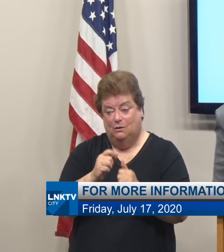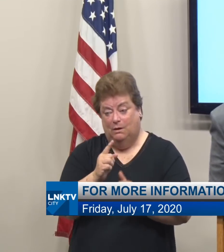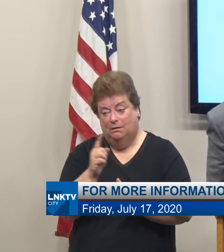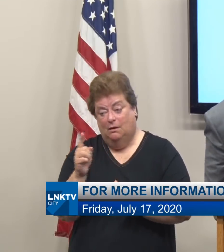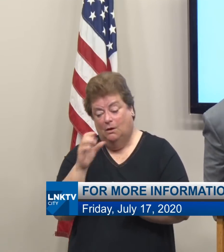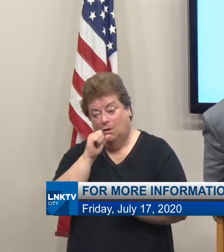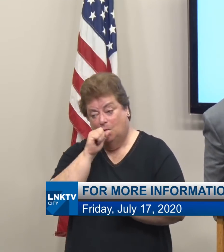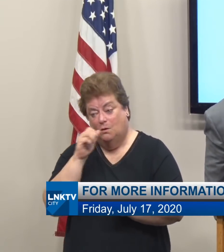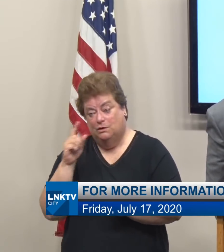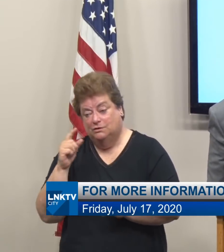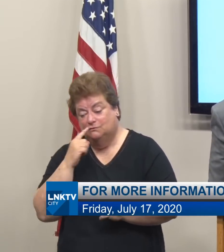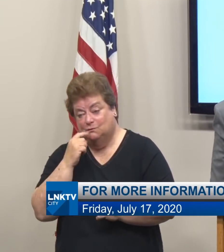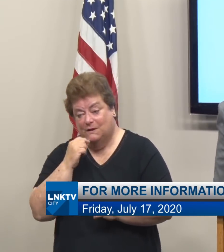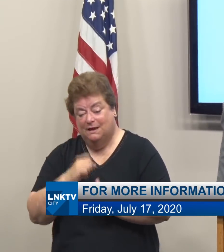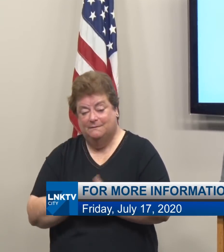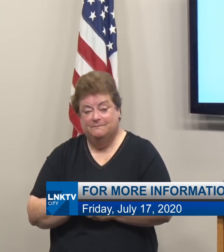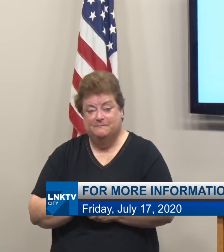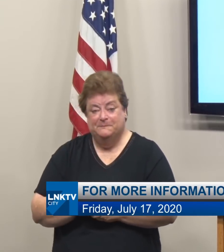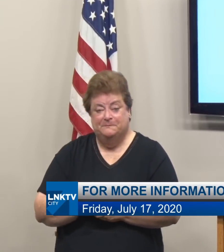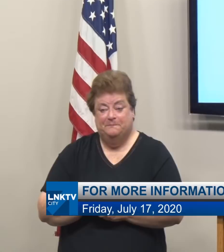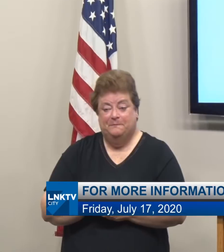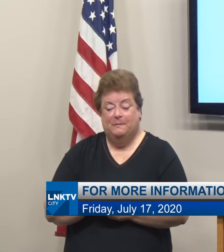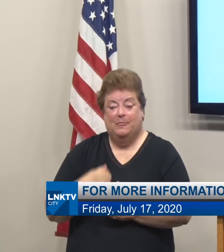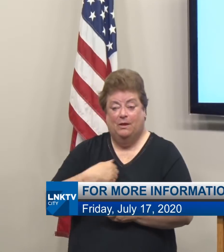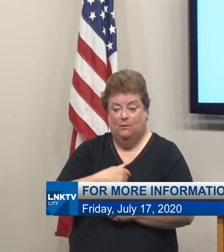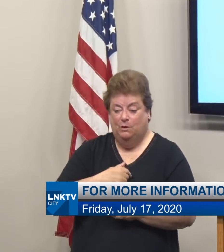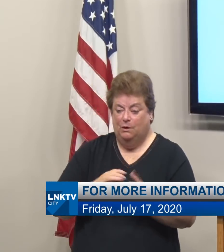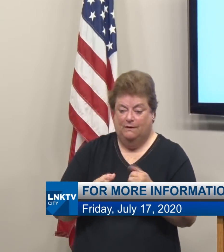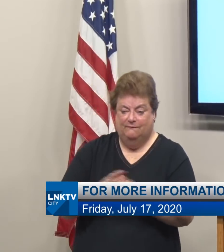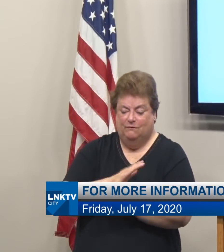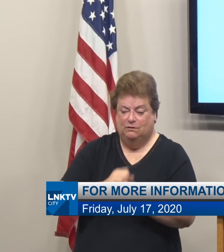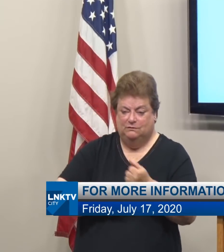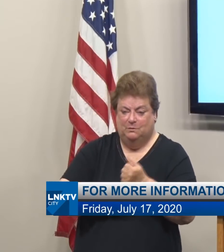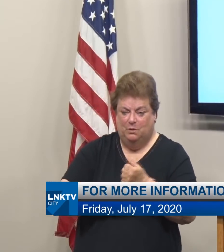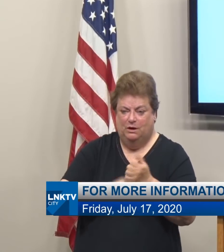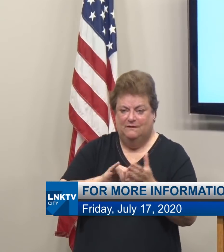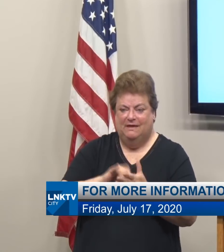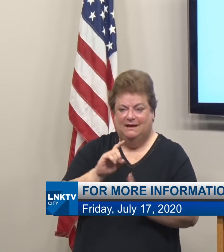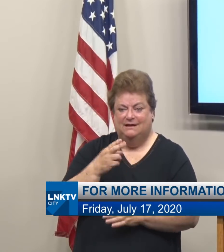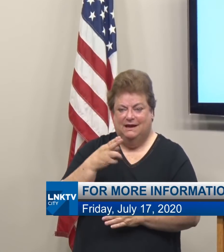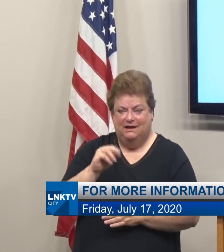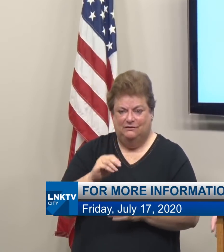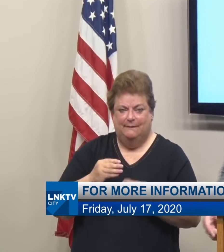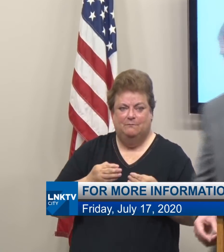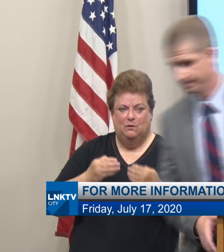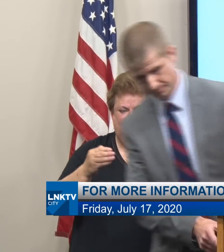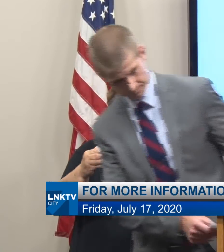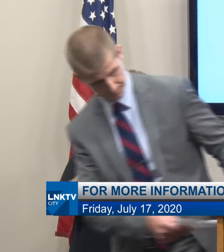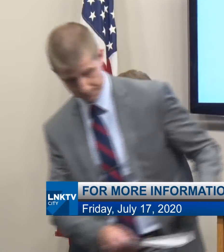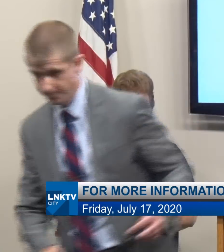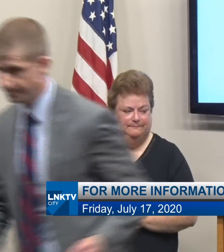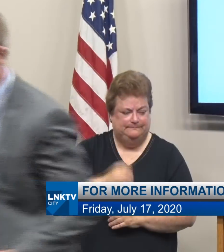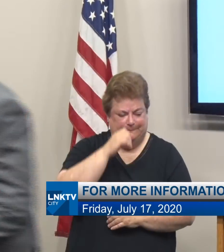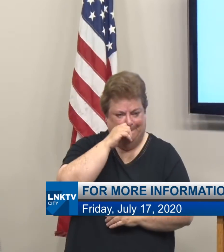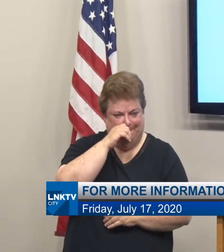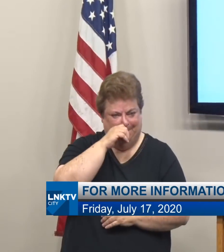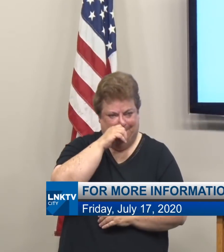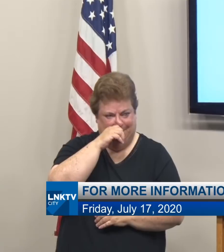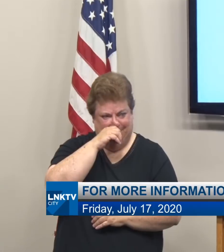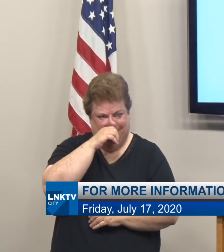for all those that are willing to lead through this time, and we are in full support of the DHM moving forward. Thank you.